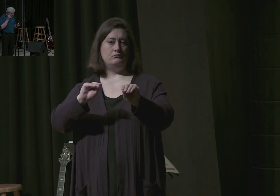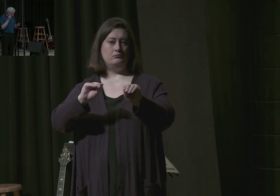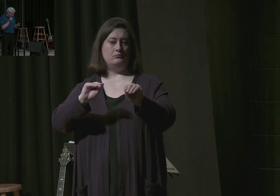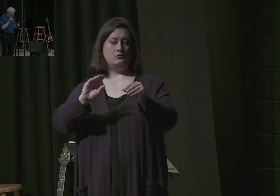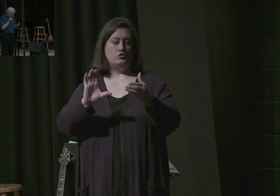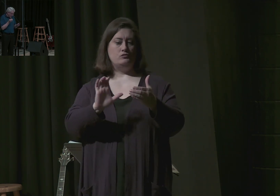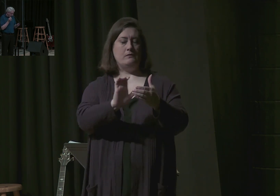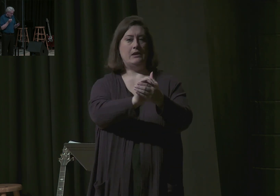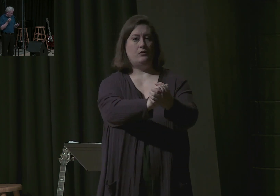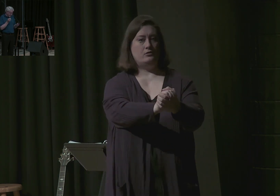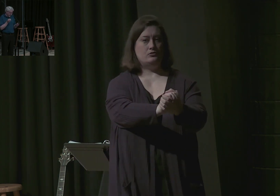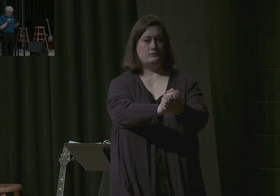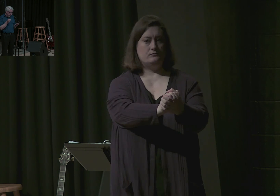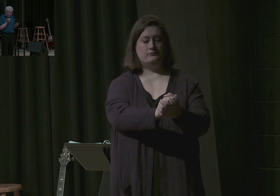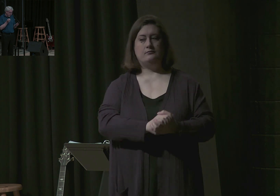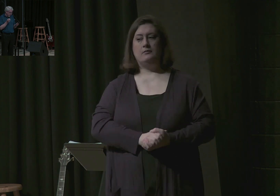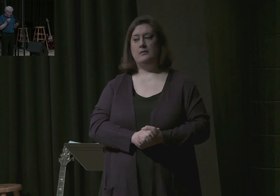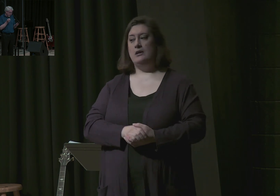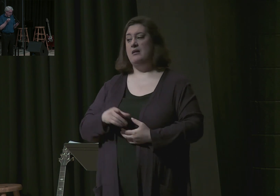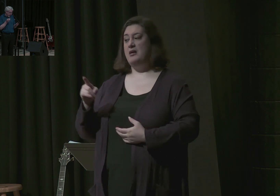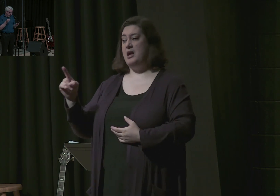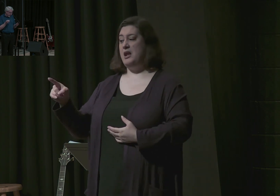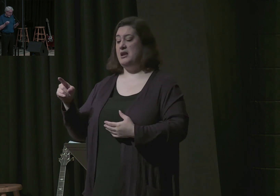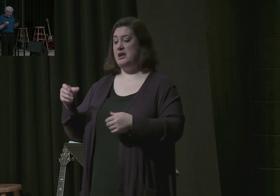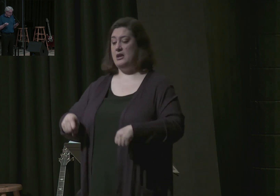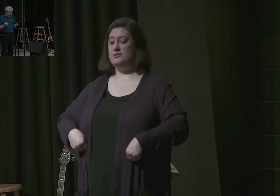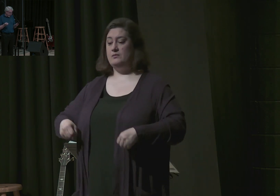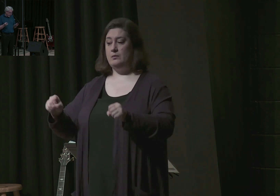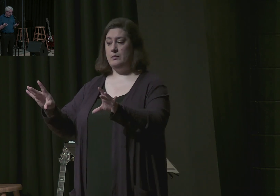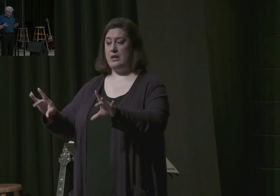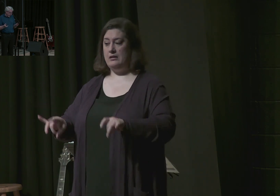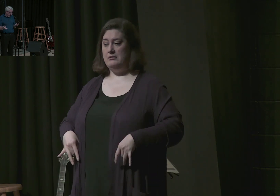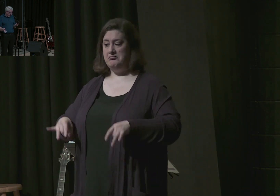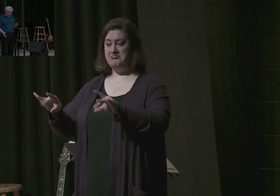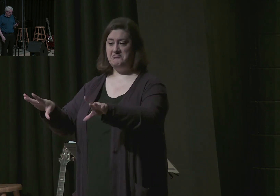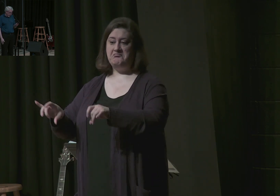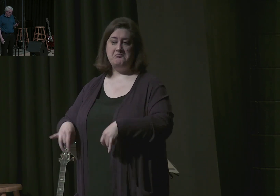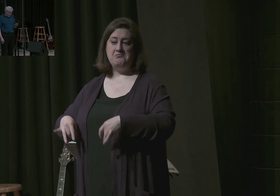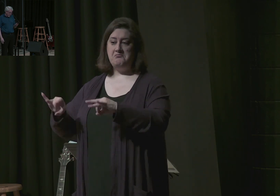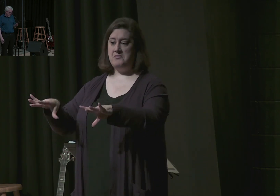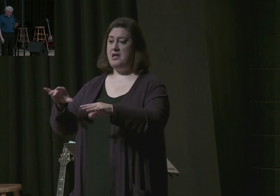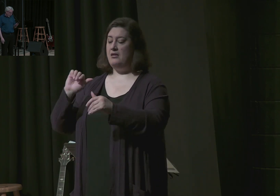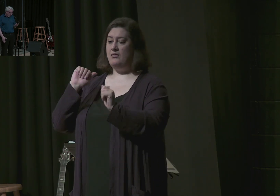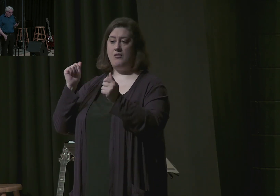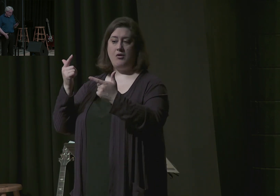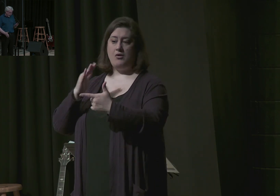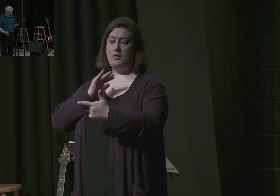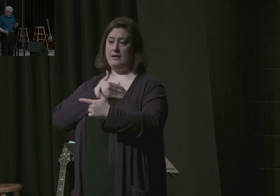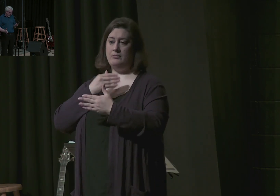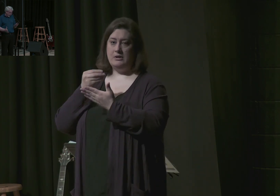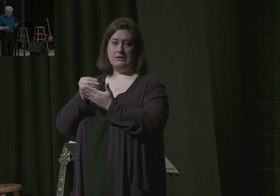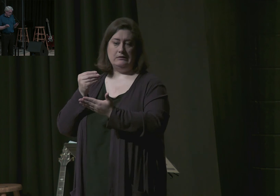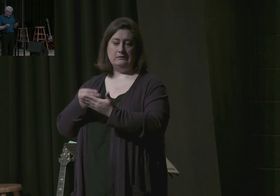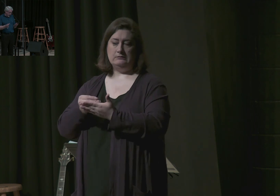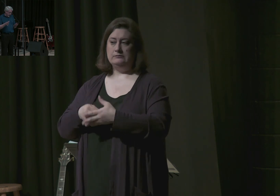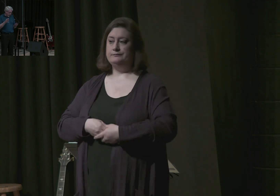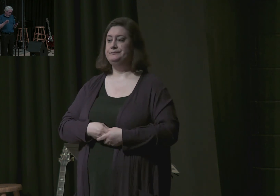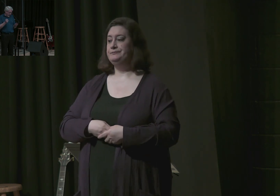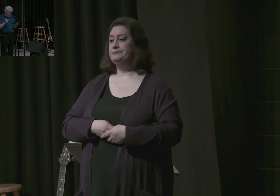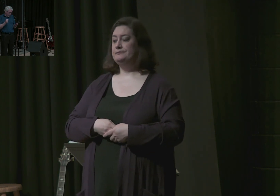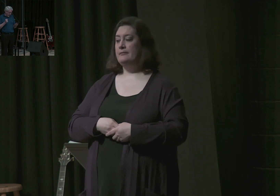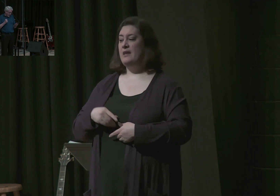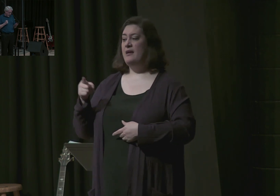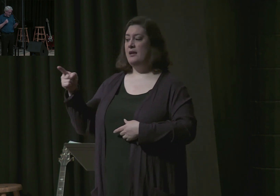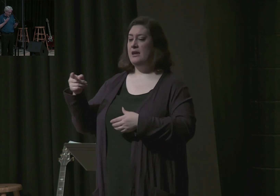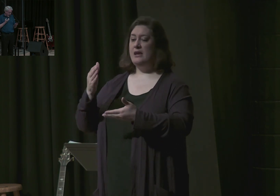has sold us, and he has indeed devoured our money. All the wealth that God has taken